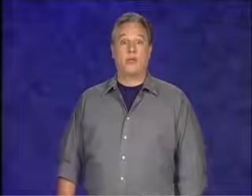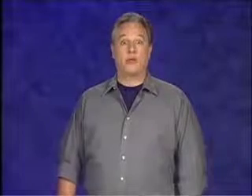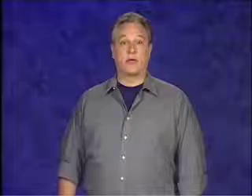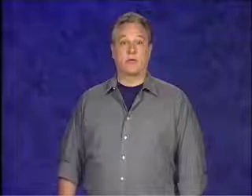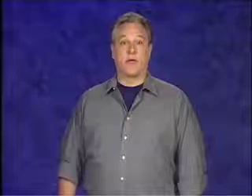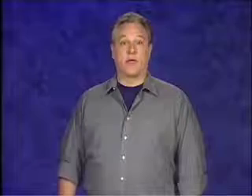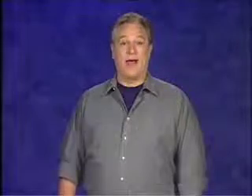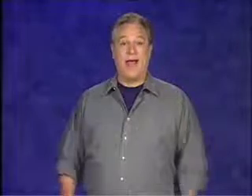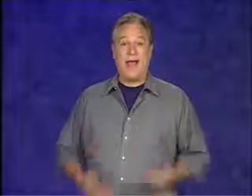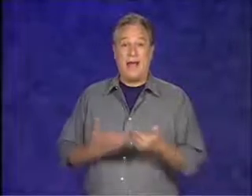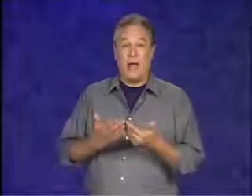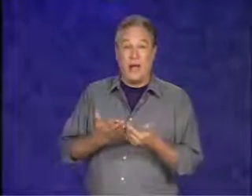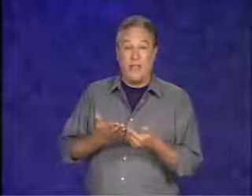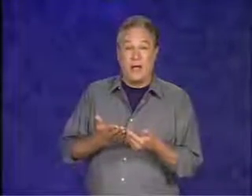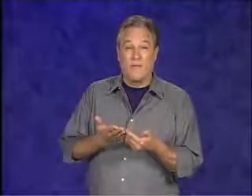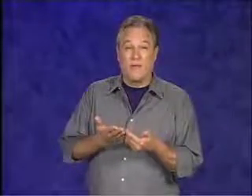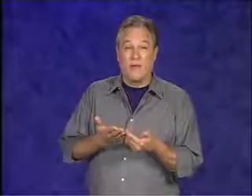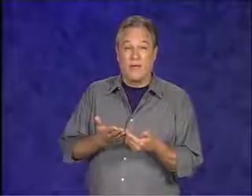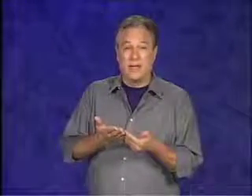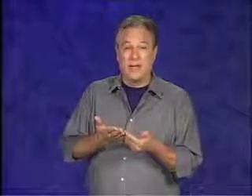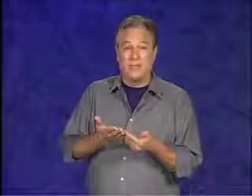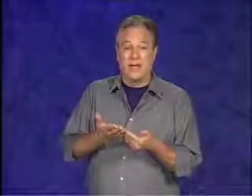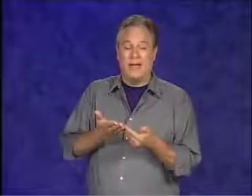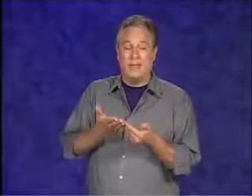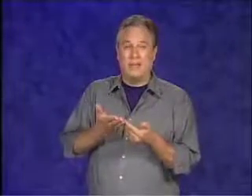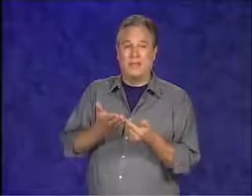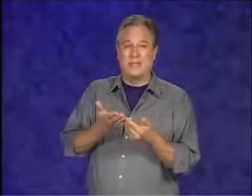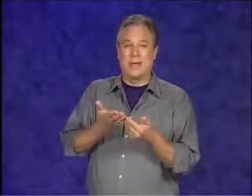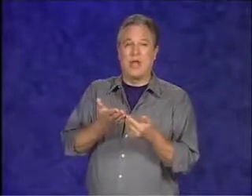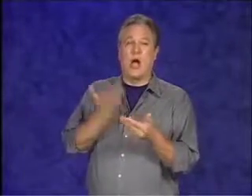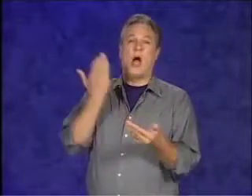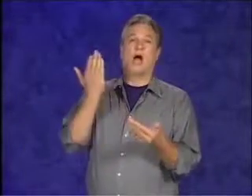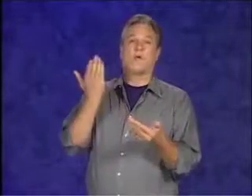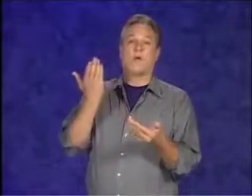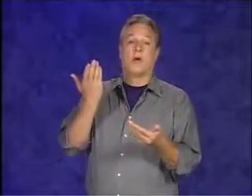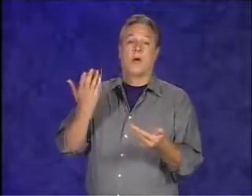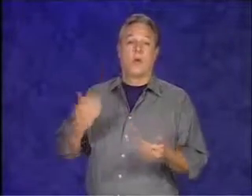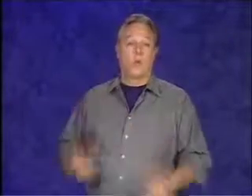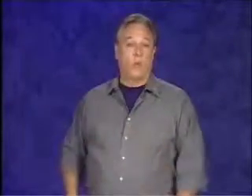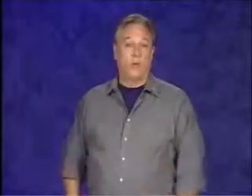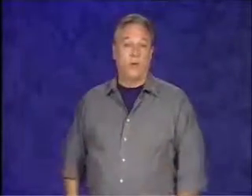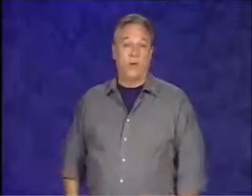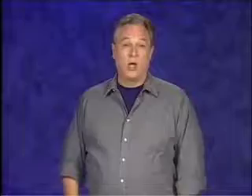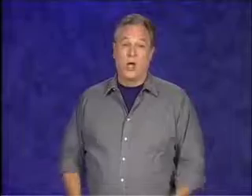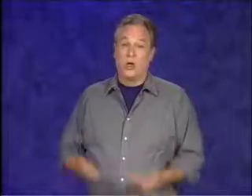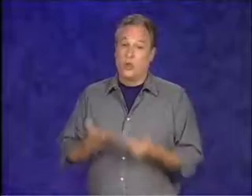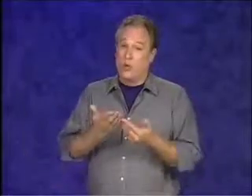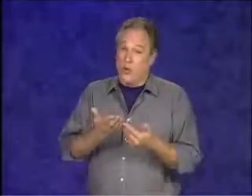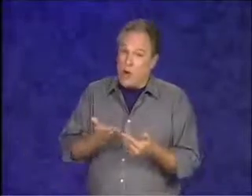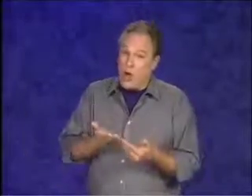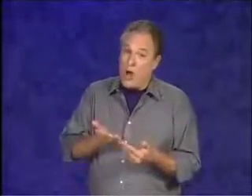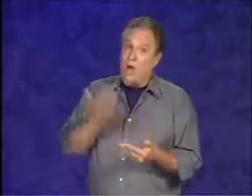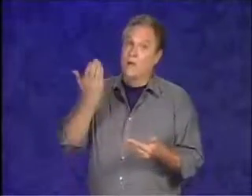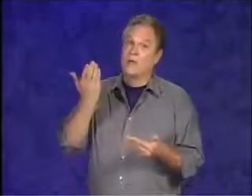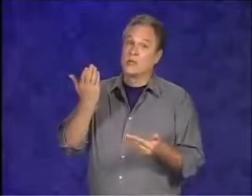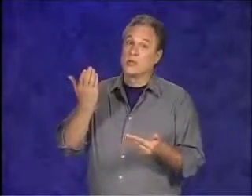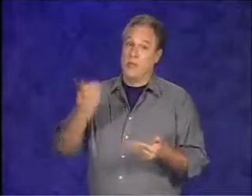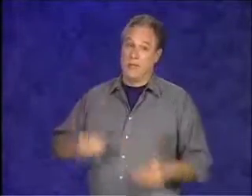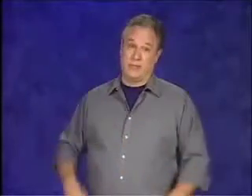Picture yourself hanging on by your fingertips, but you slipped off. Well, you almost were able to